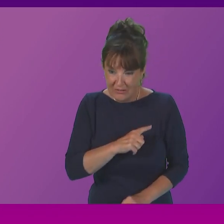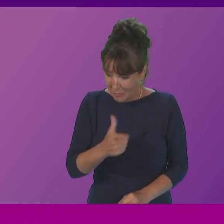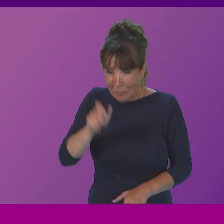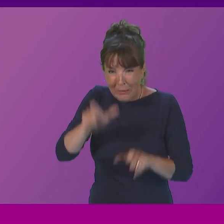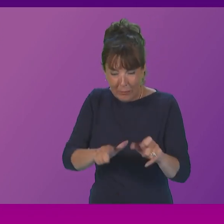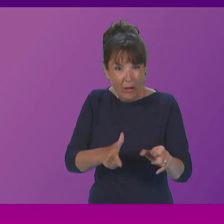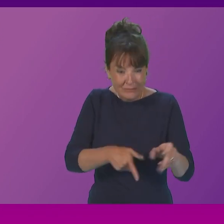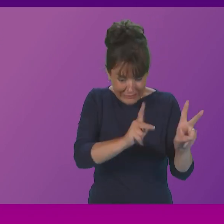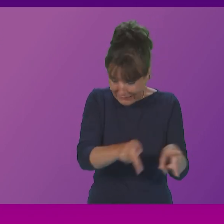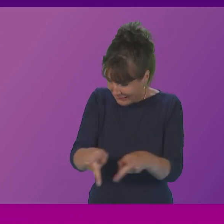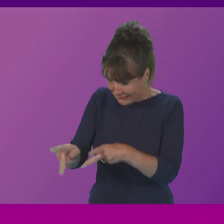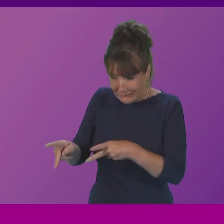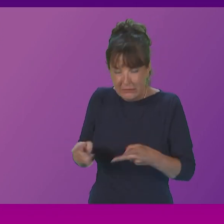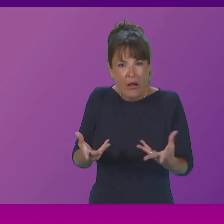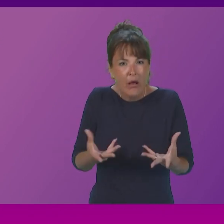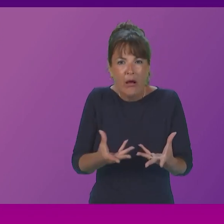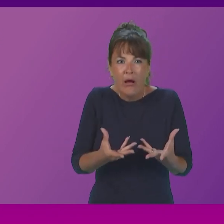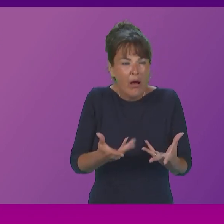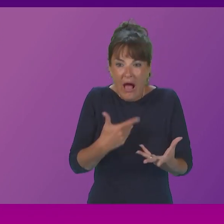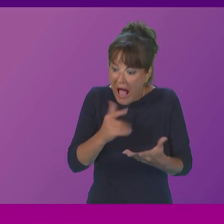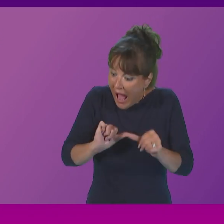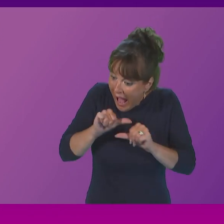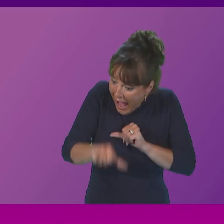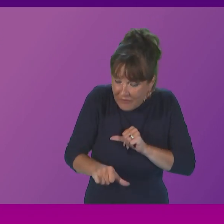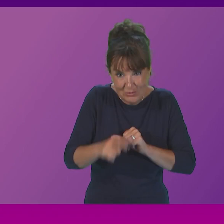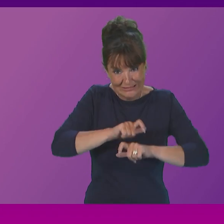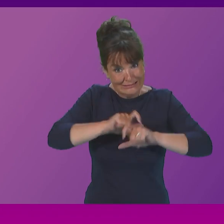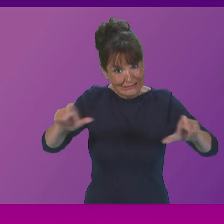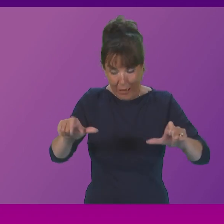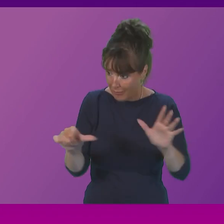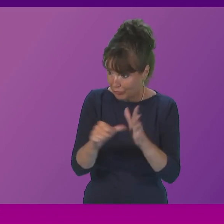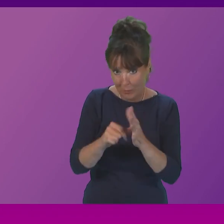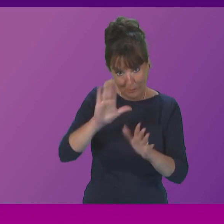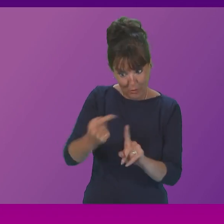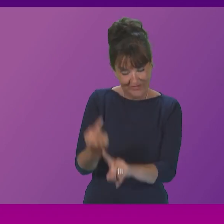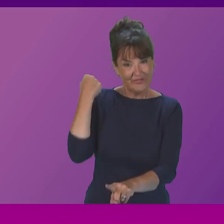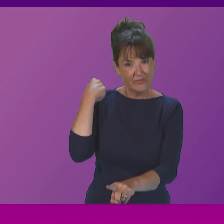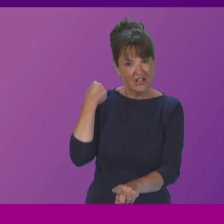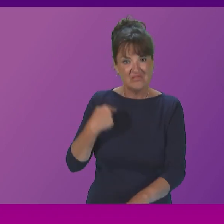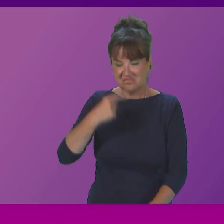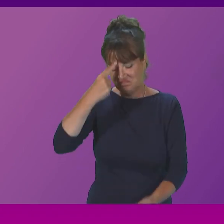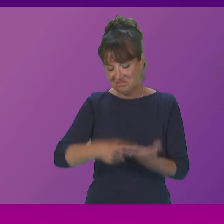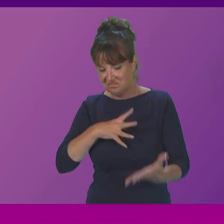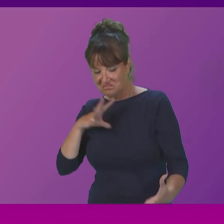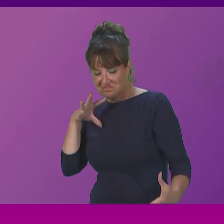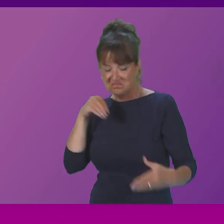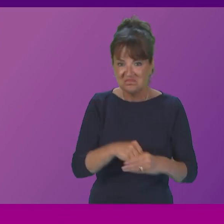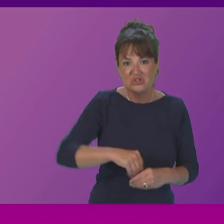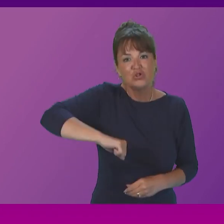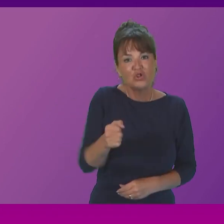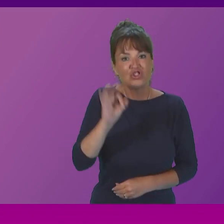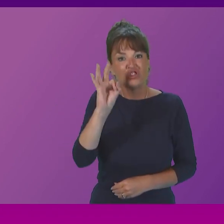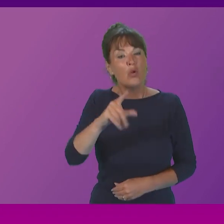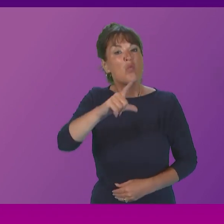for so many people, and the ramifications we are still feeling today, that made me join the Scottish Greens, because they were the only